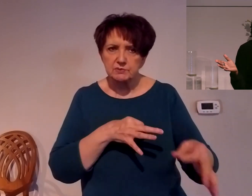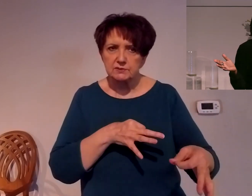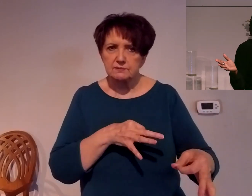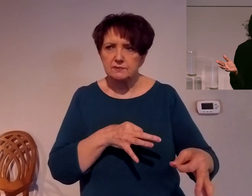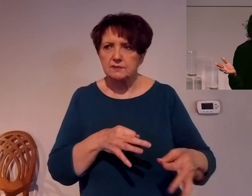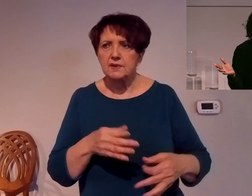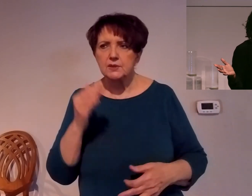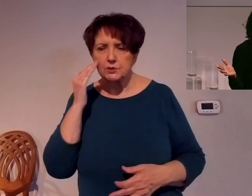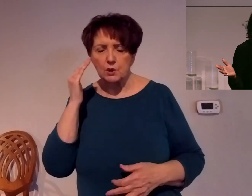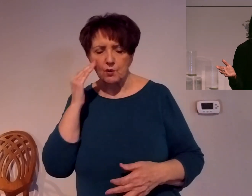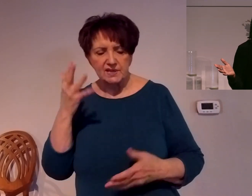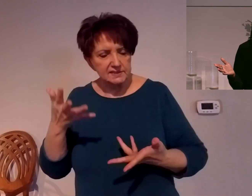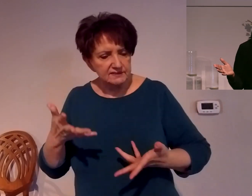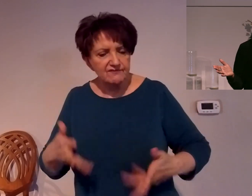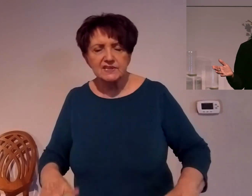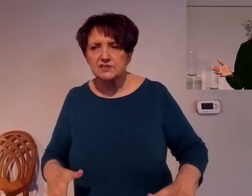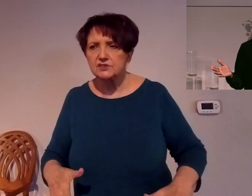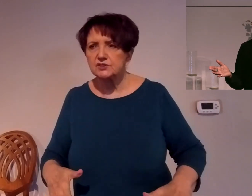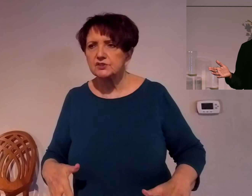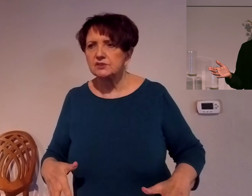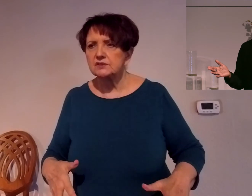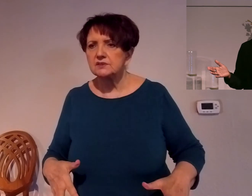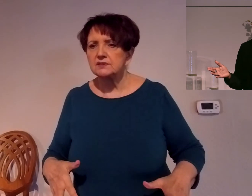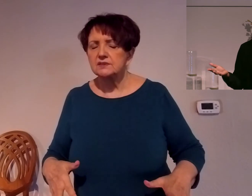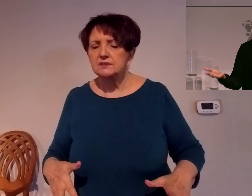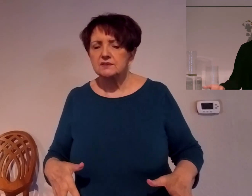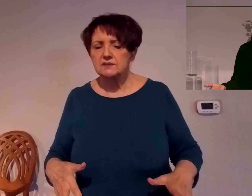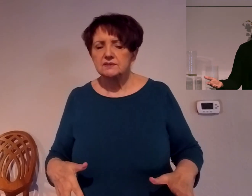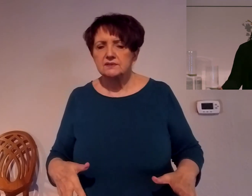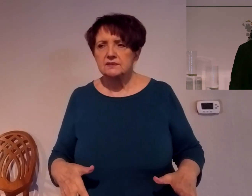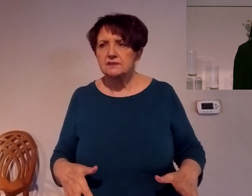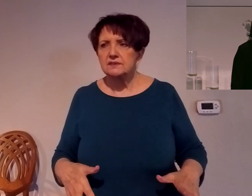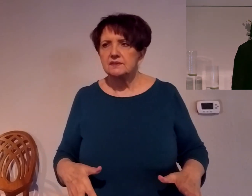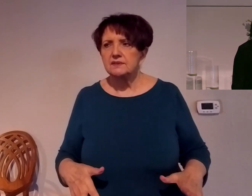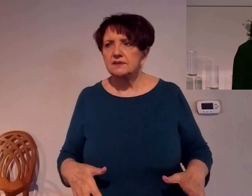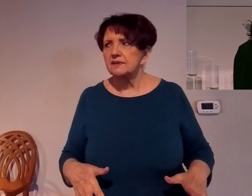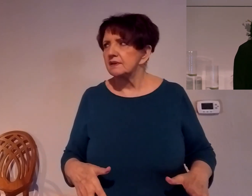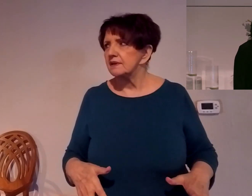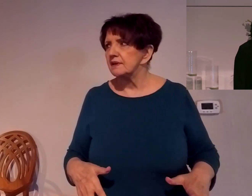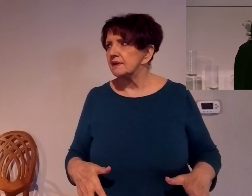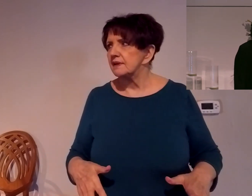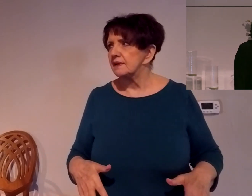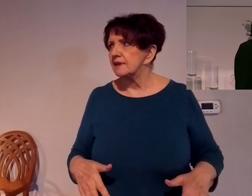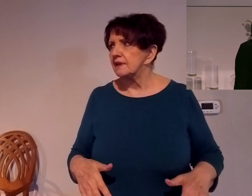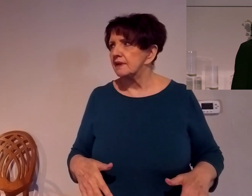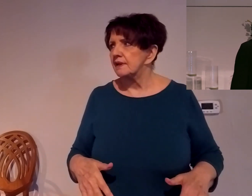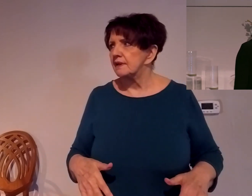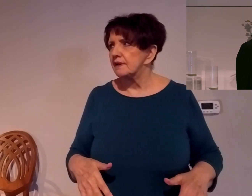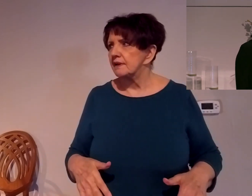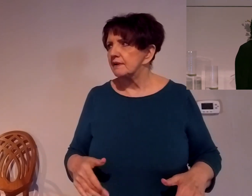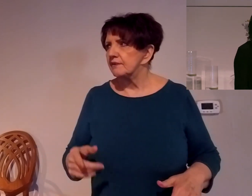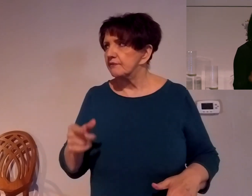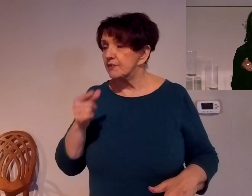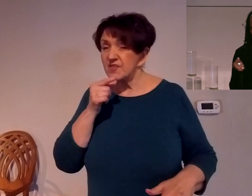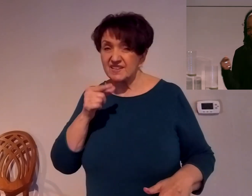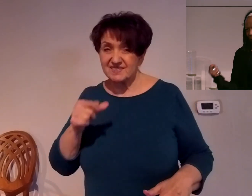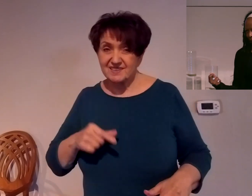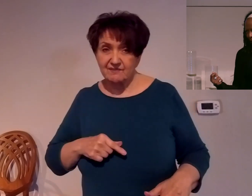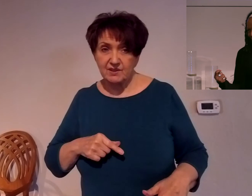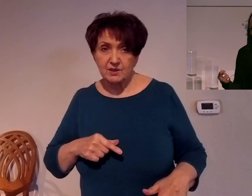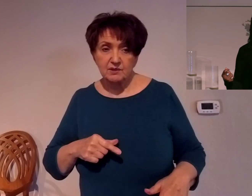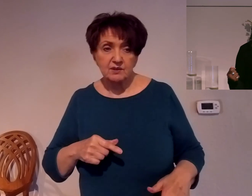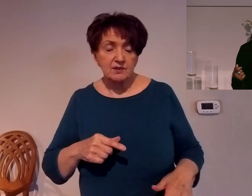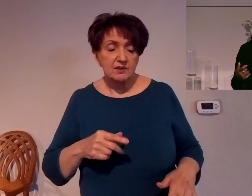is complete, then we offer thanksgiving. Some people say, okay, I'm going to be happy